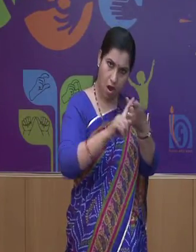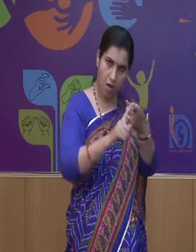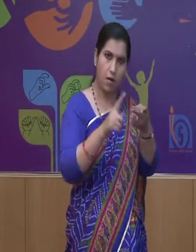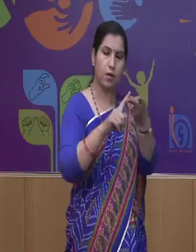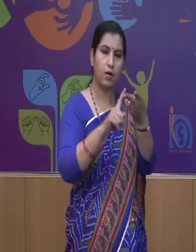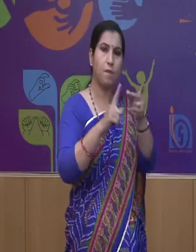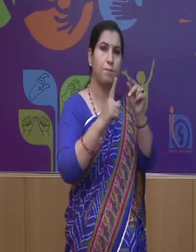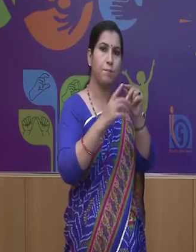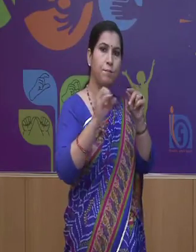Polygar,